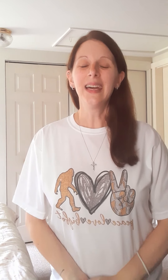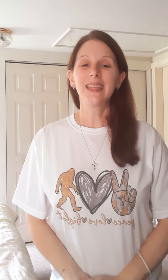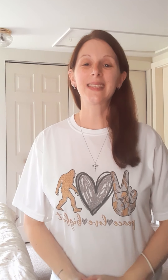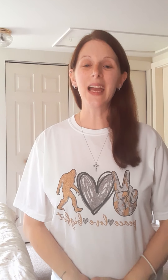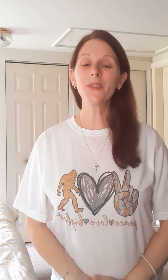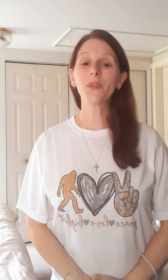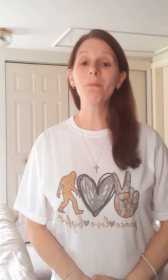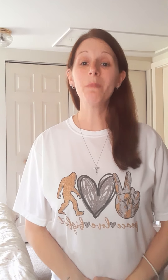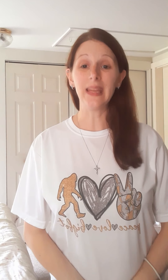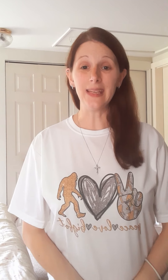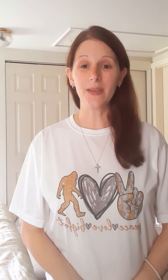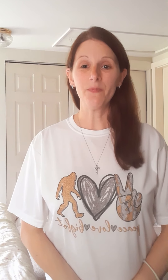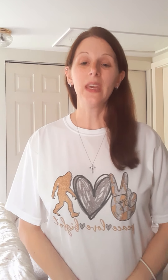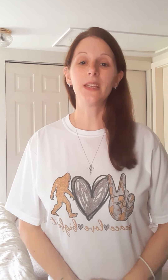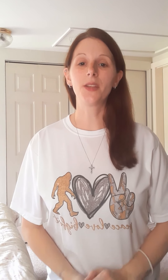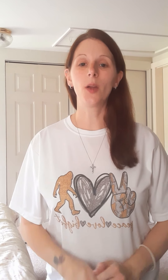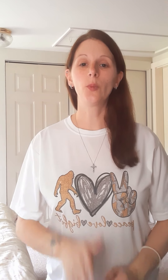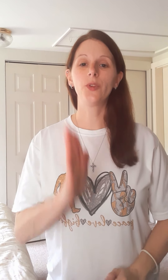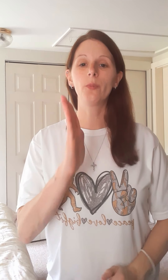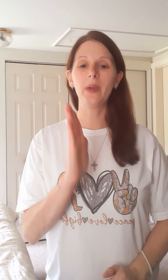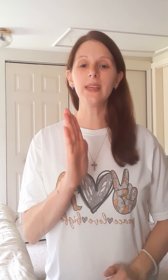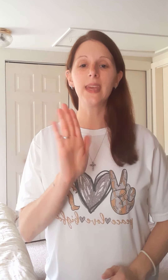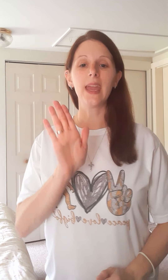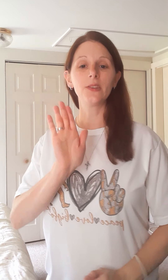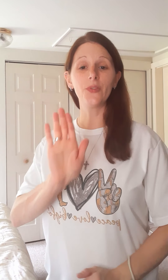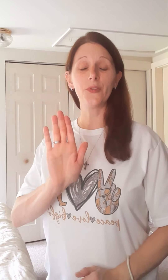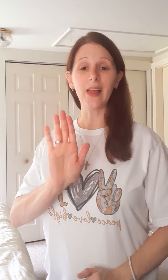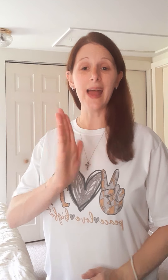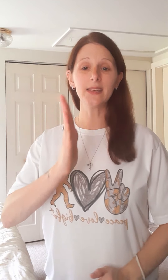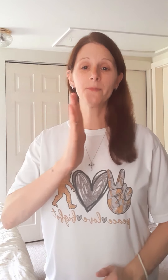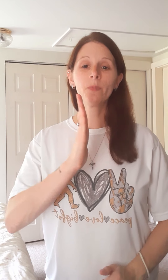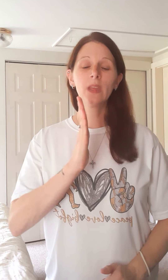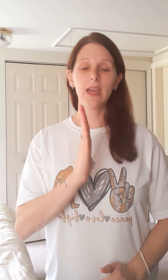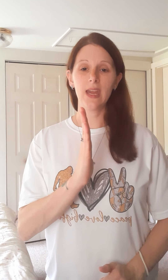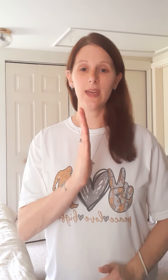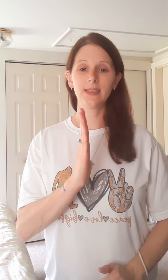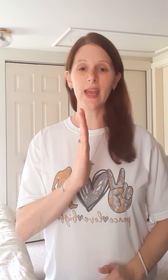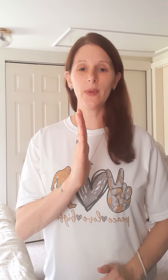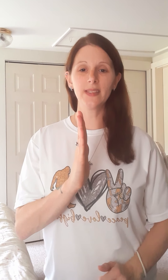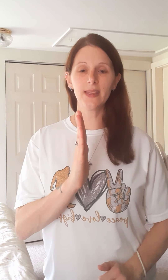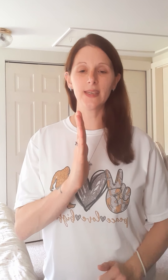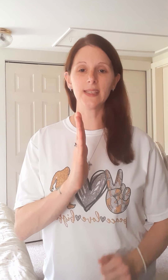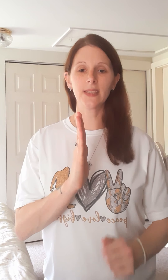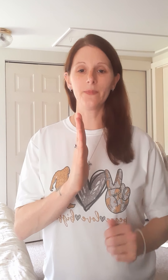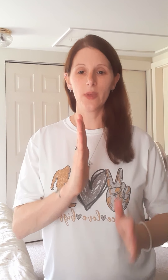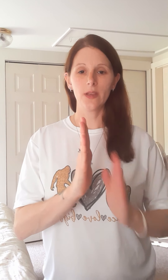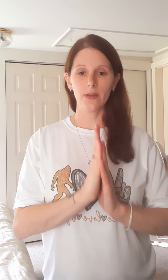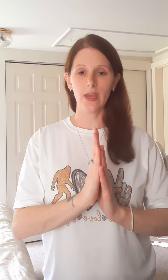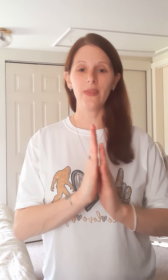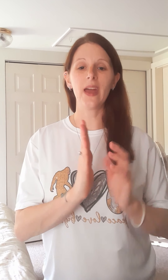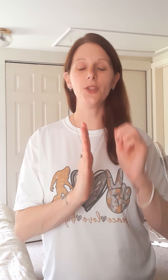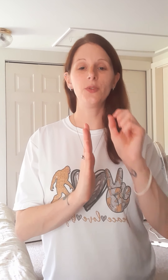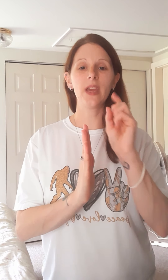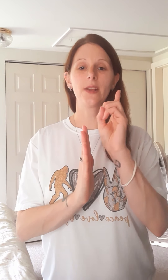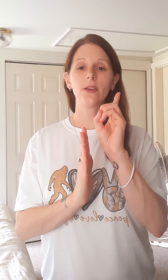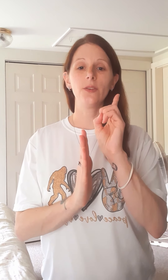The sign for minute is done with your base hand flat and sideways like this, and then you take